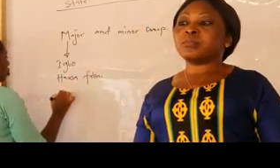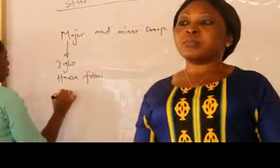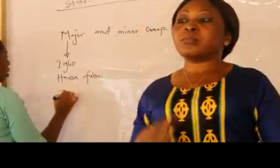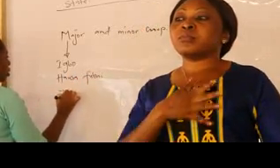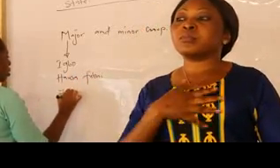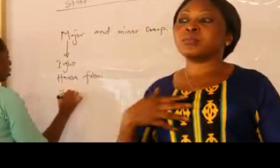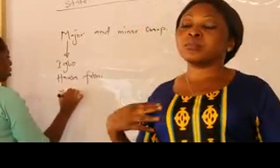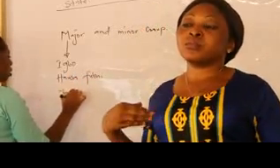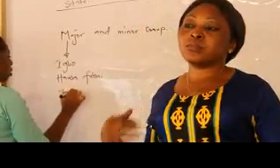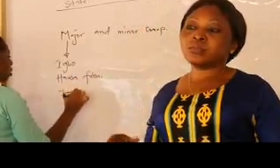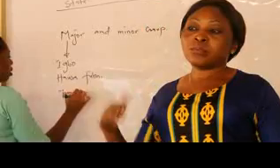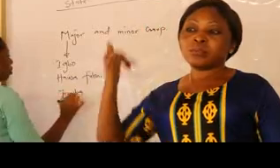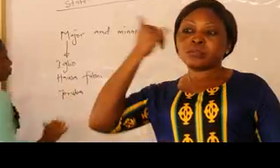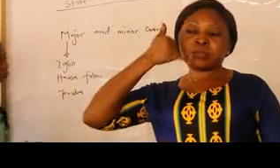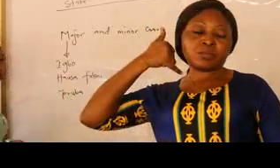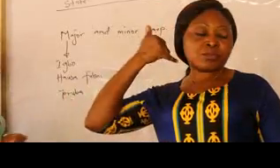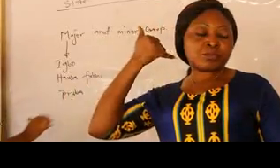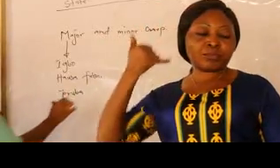and the Yoruba.